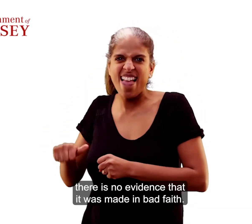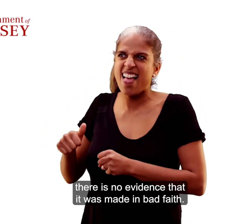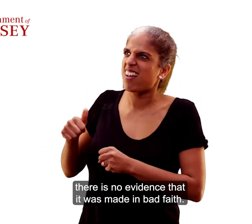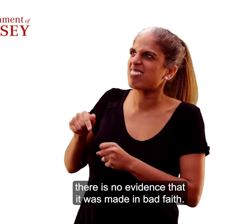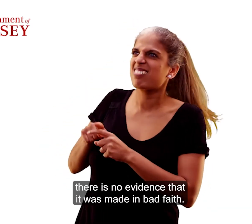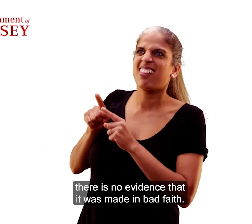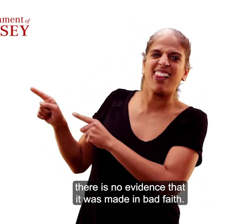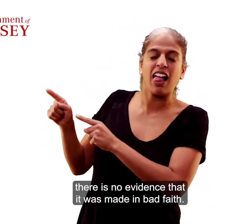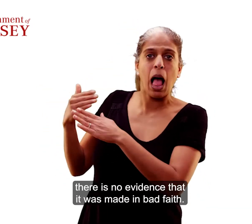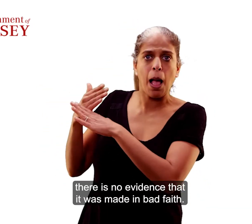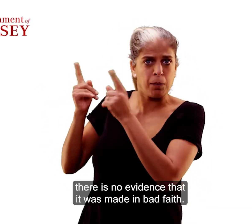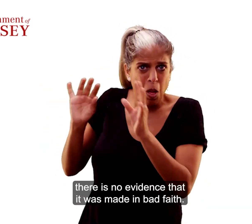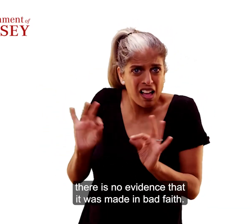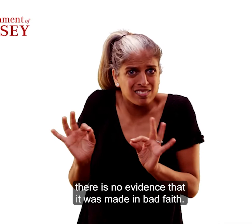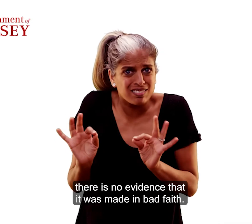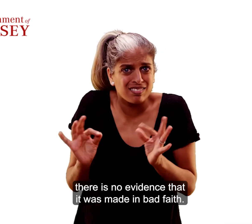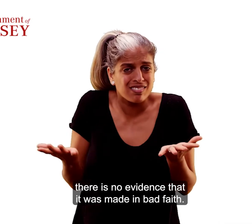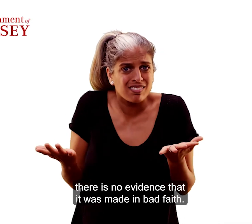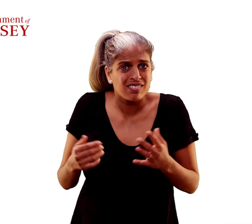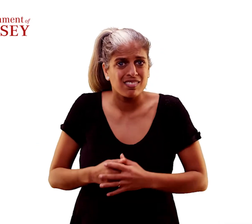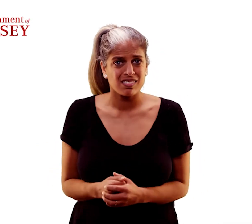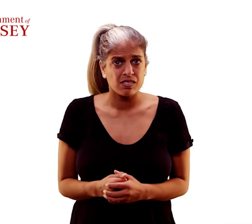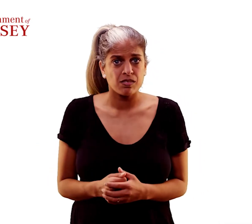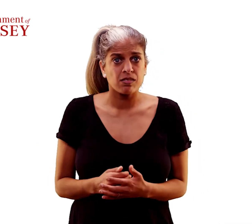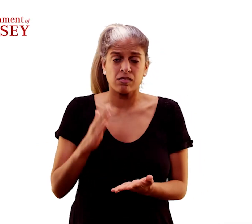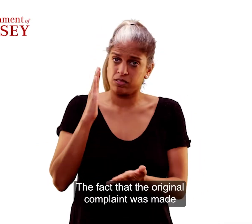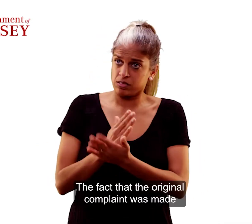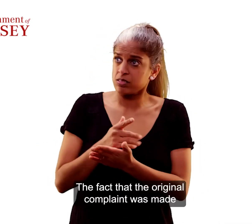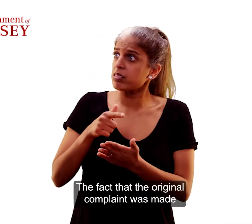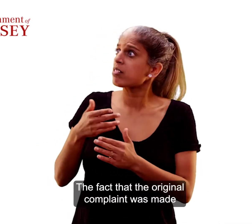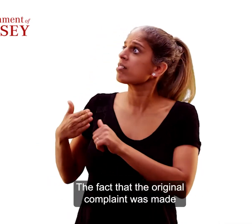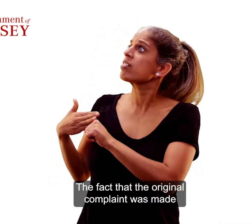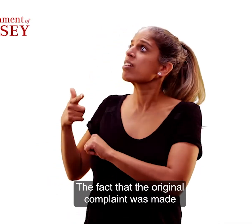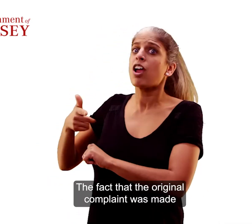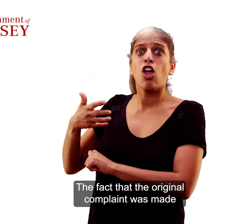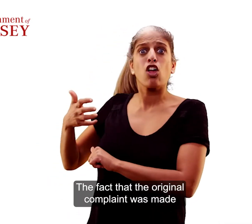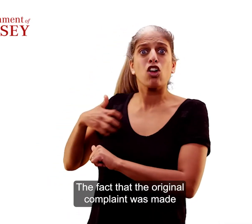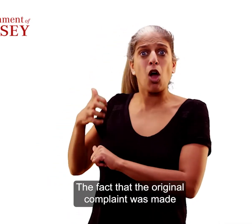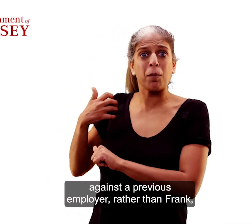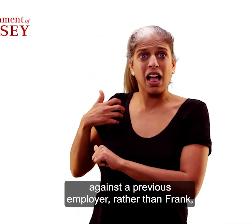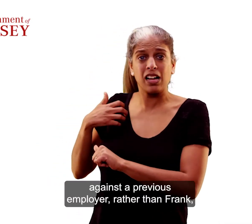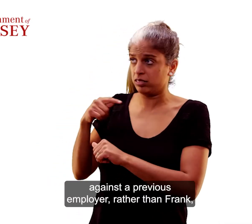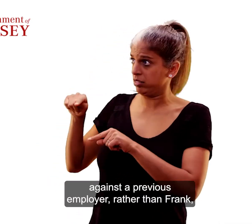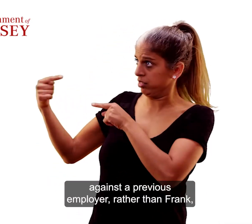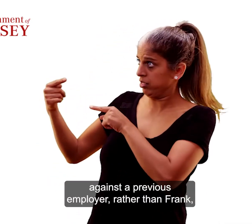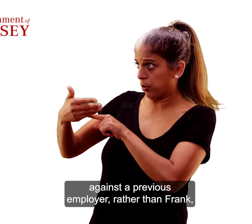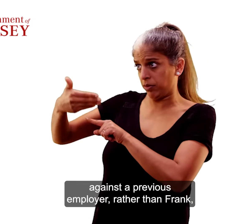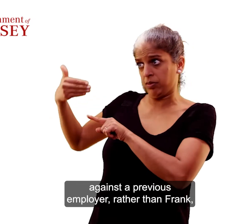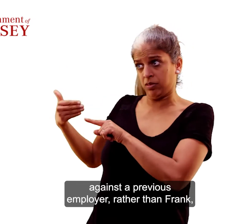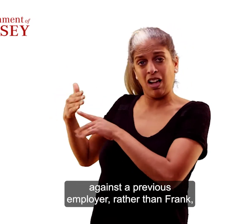no evidence that it was made in bad faith. The fact that the original complaint was made against a previous employer